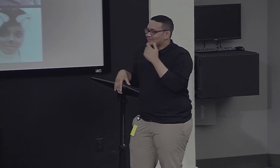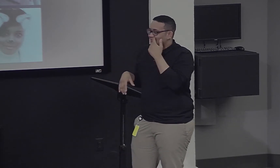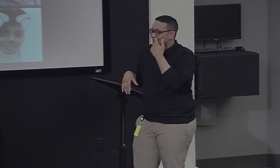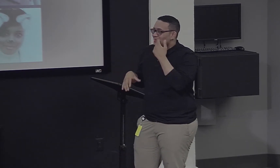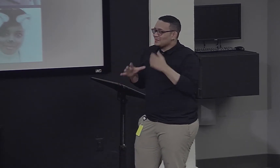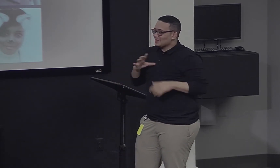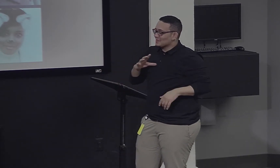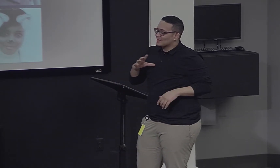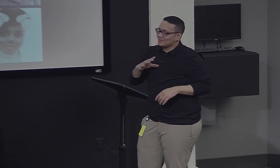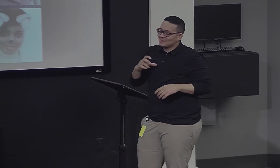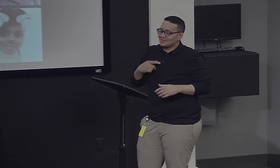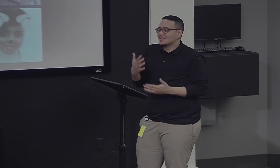presentation.